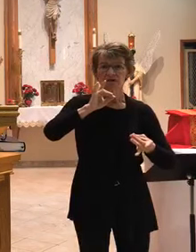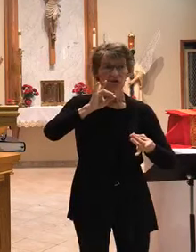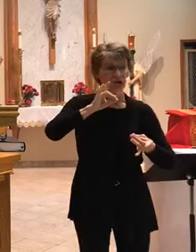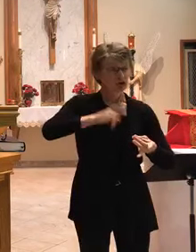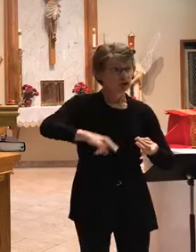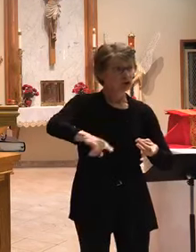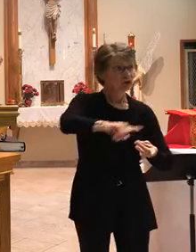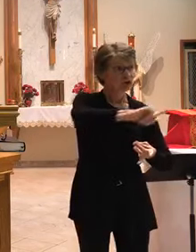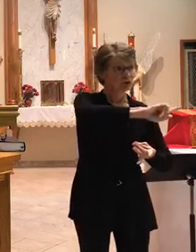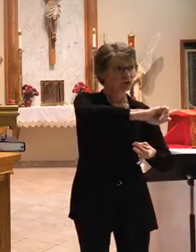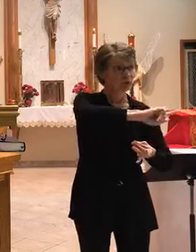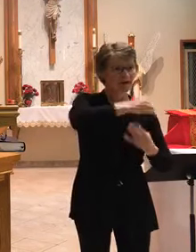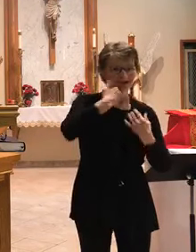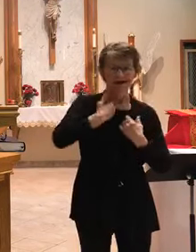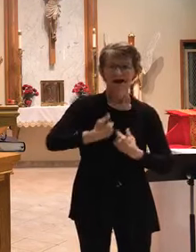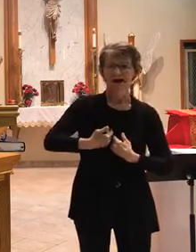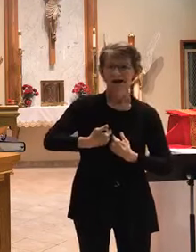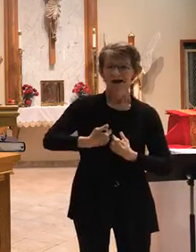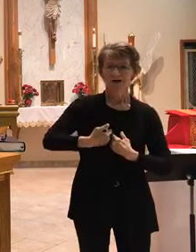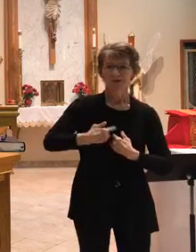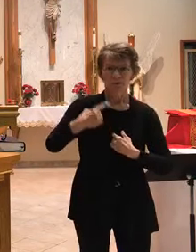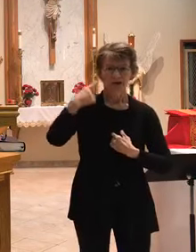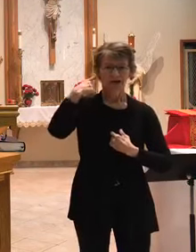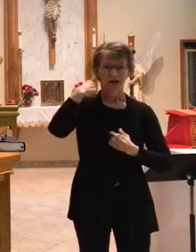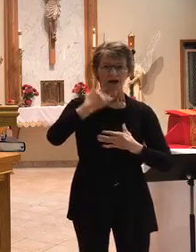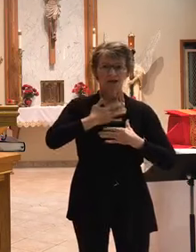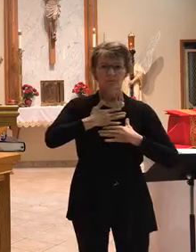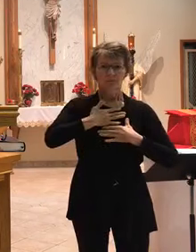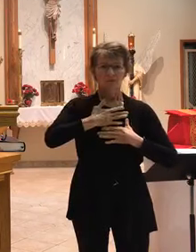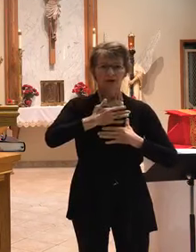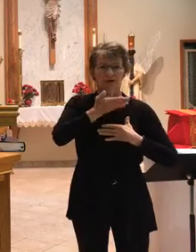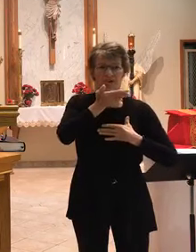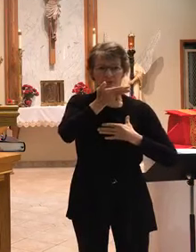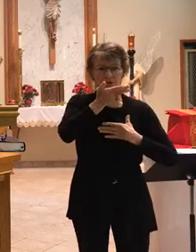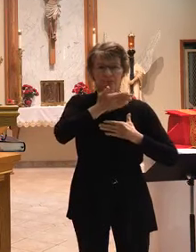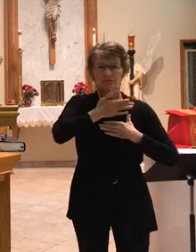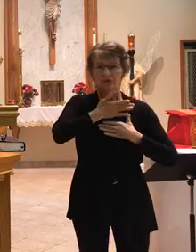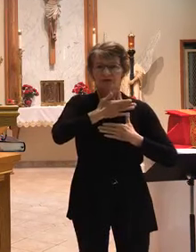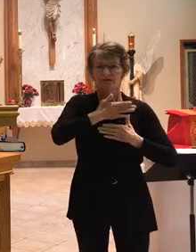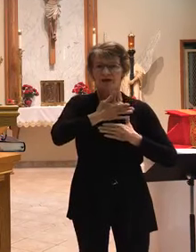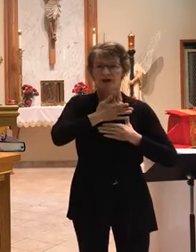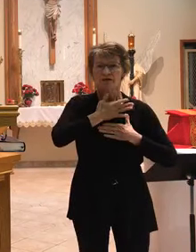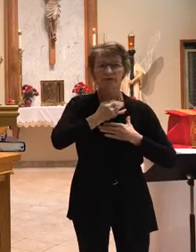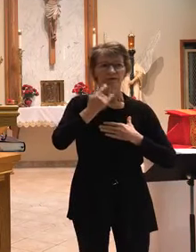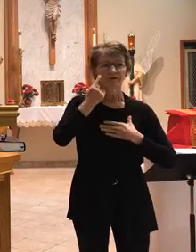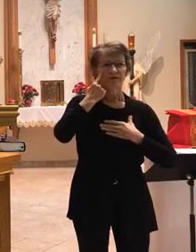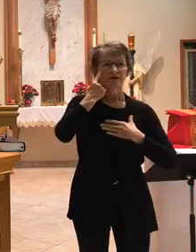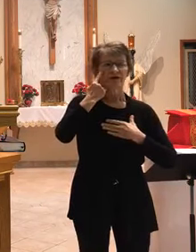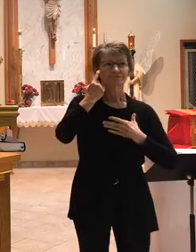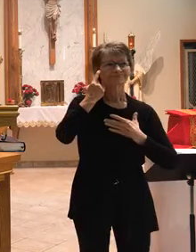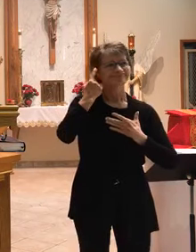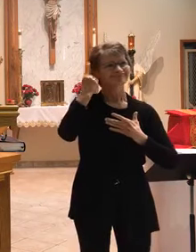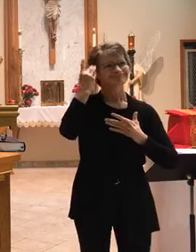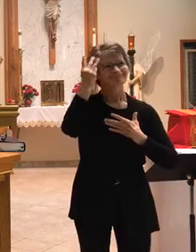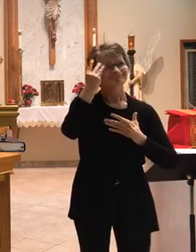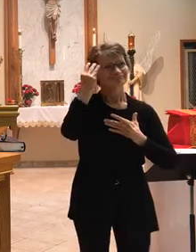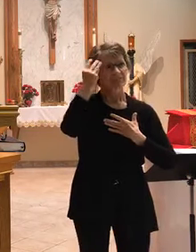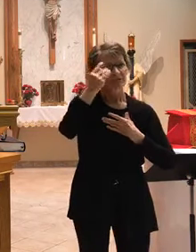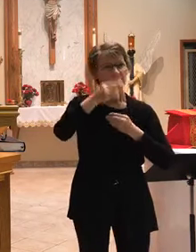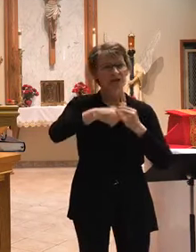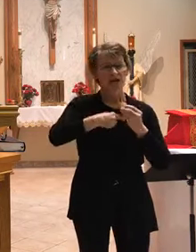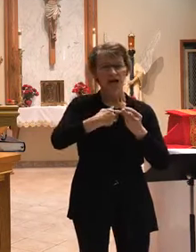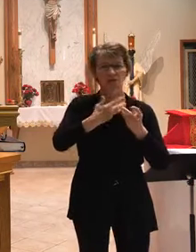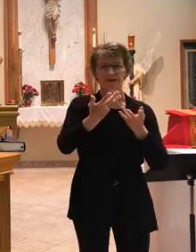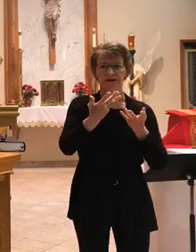You and I, when we hear that word breath, and when we think about how we visit with